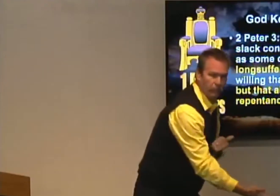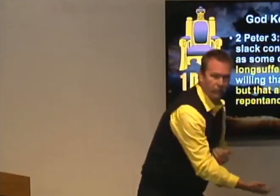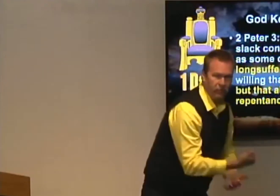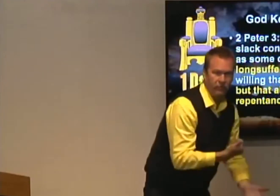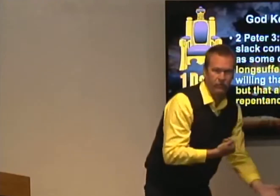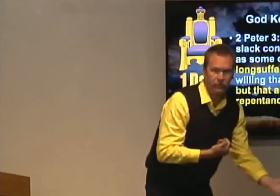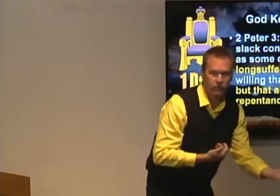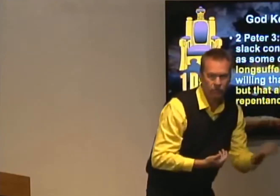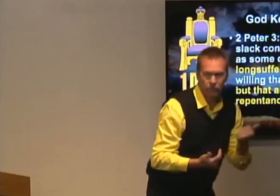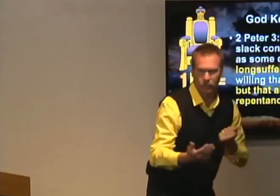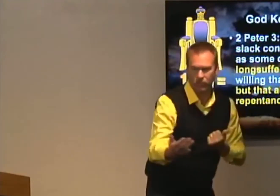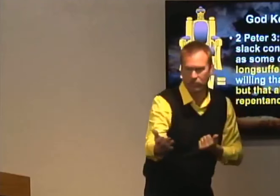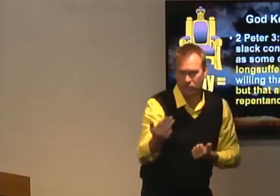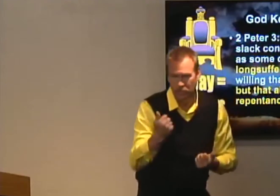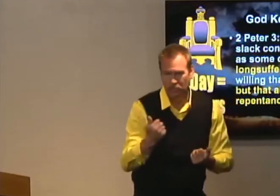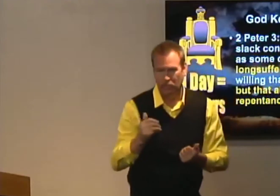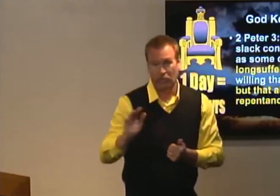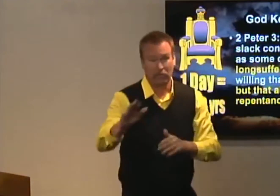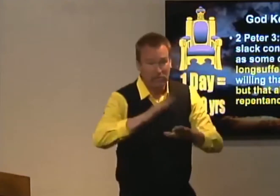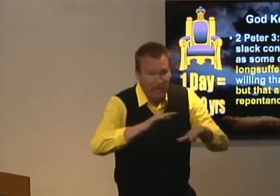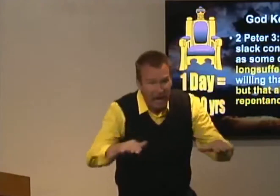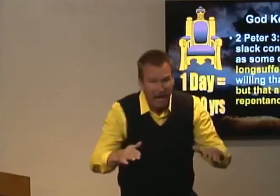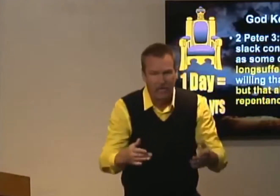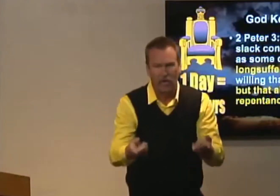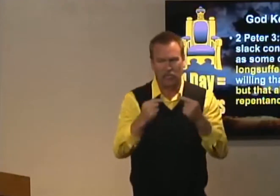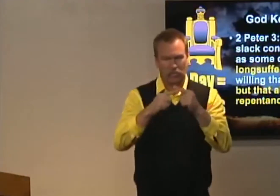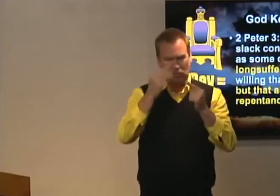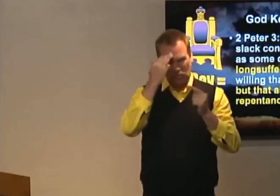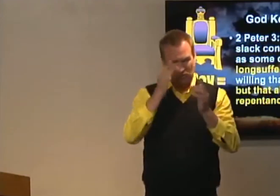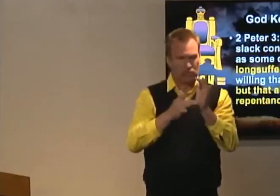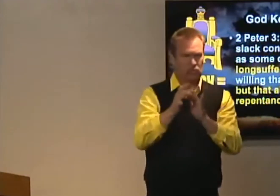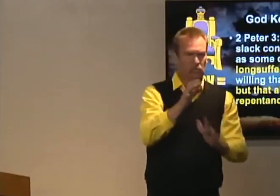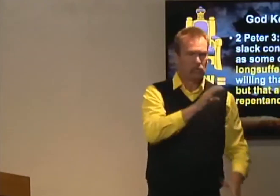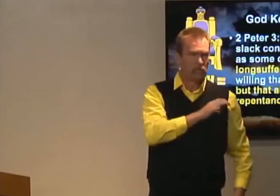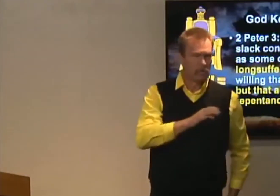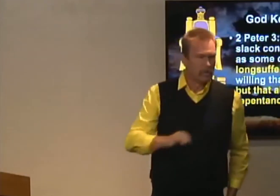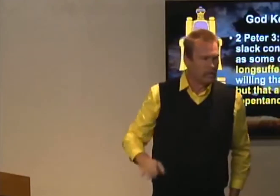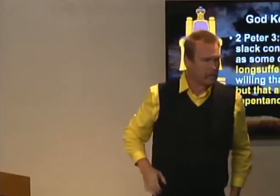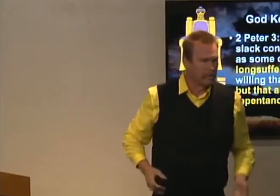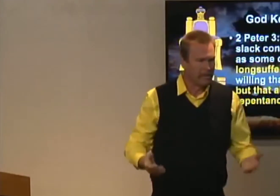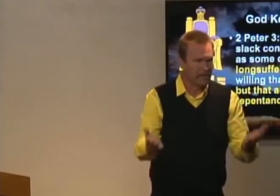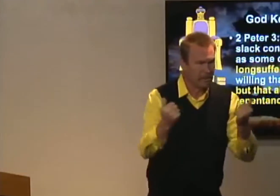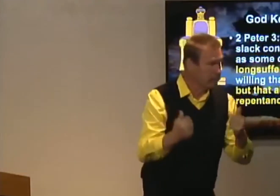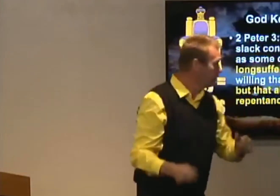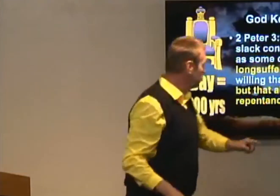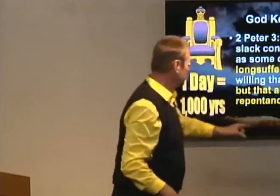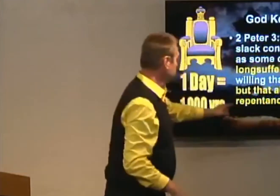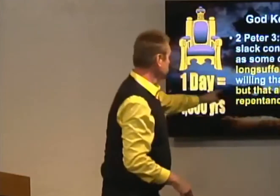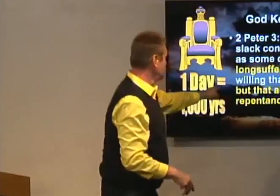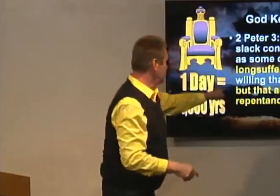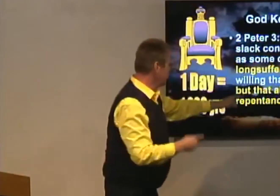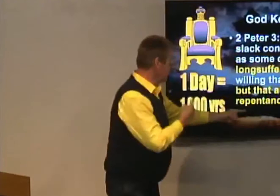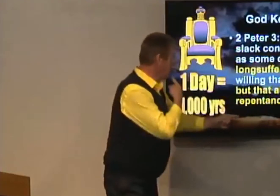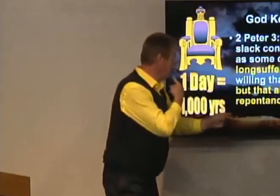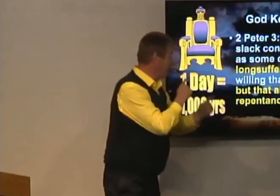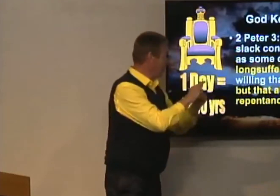he has brought in your children, right? So that they would come to the knowledge of Christ.